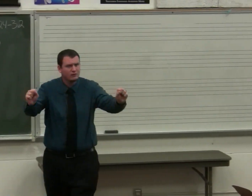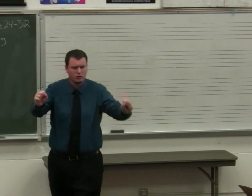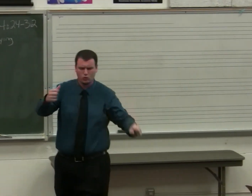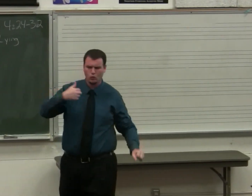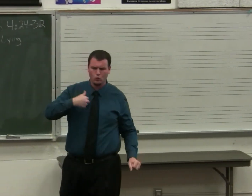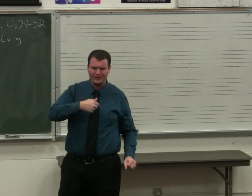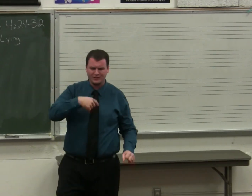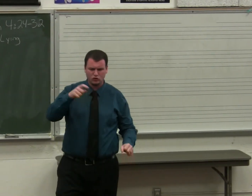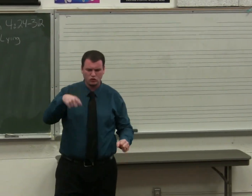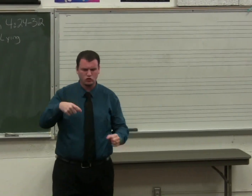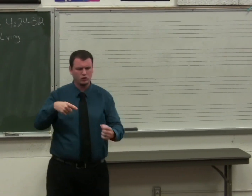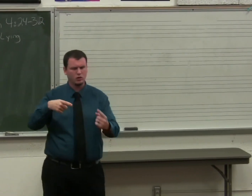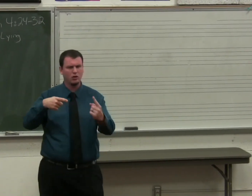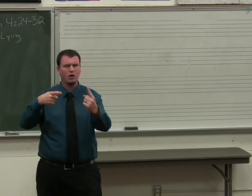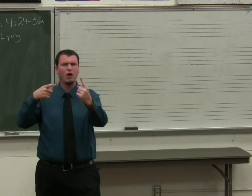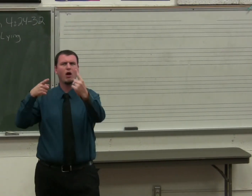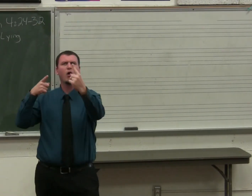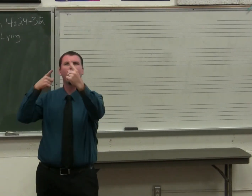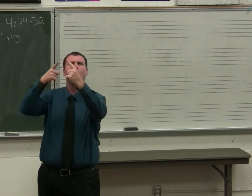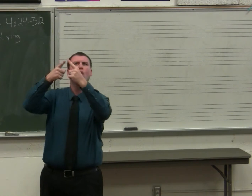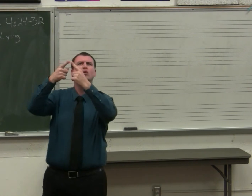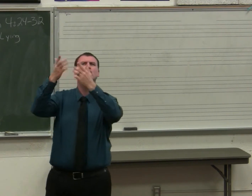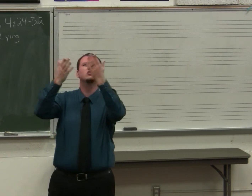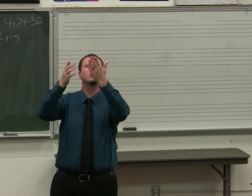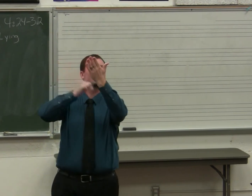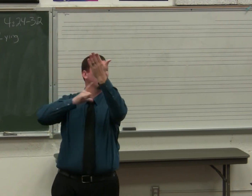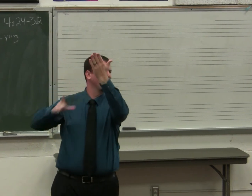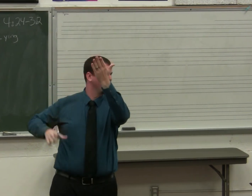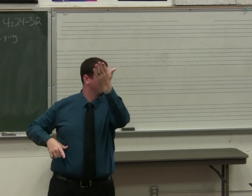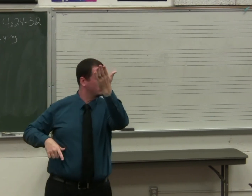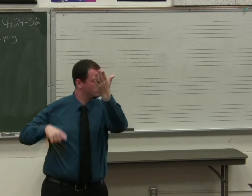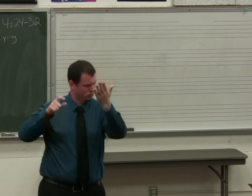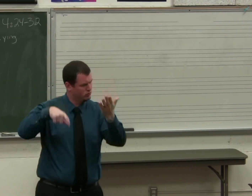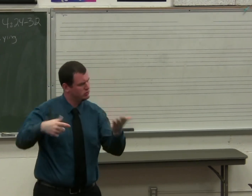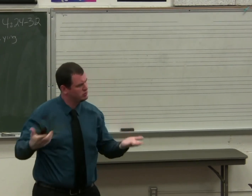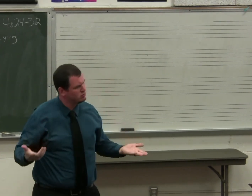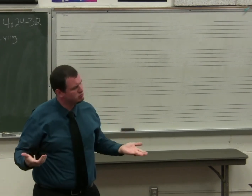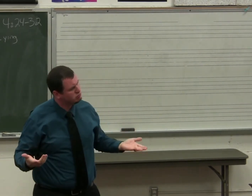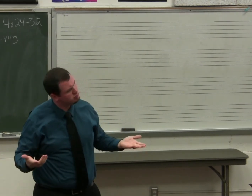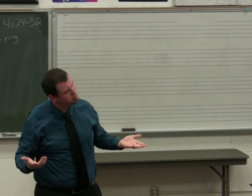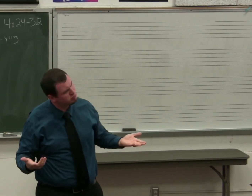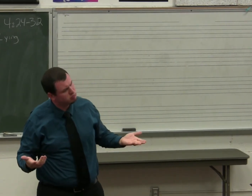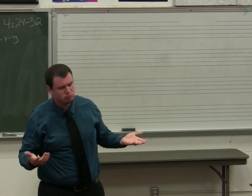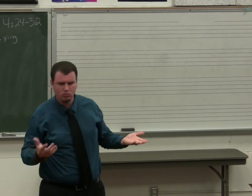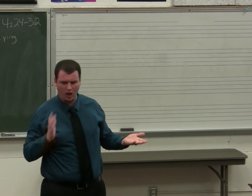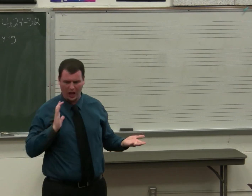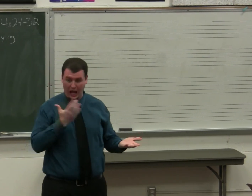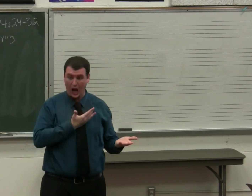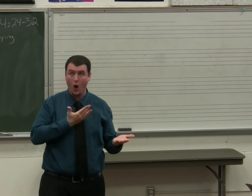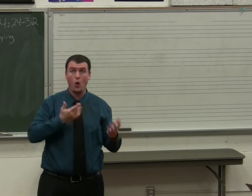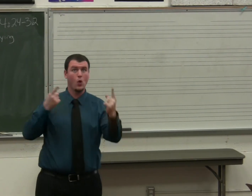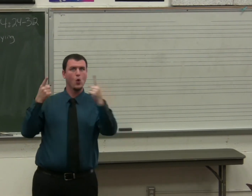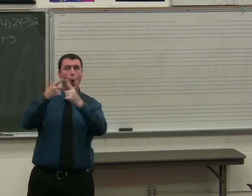When we are saved, our goal should be serving the